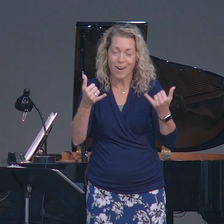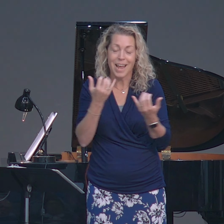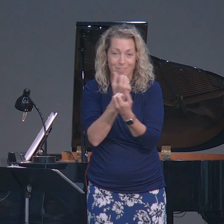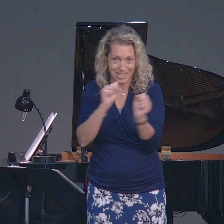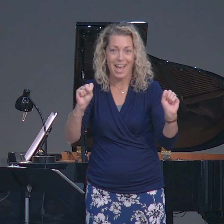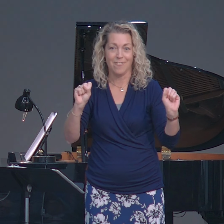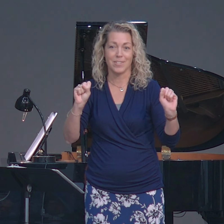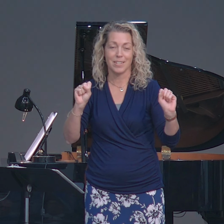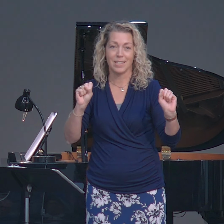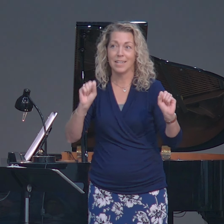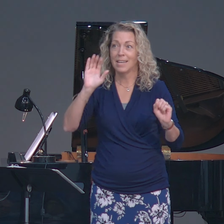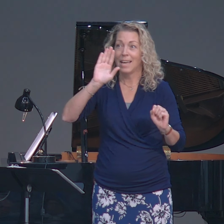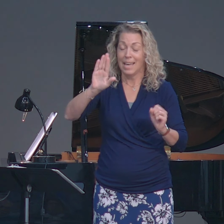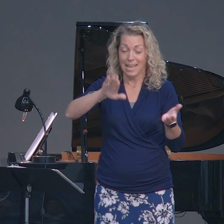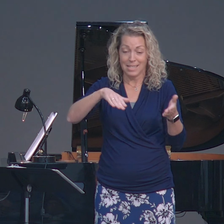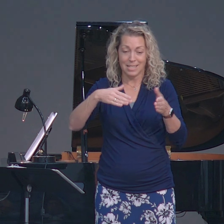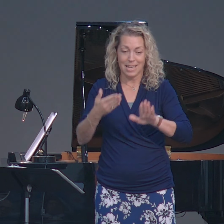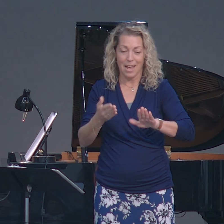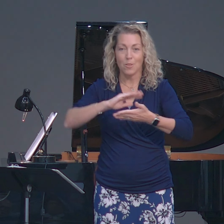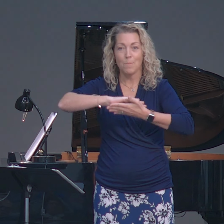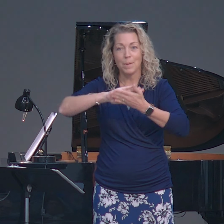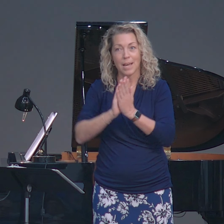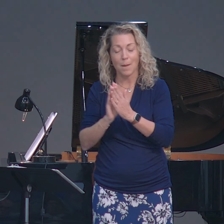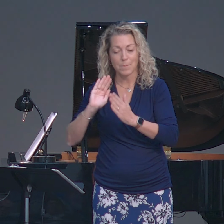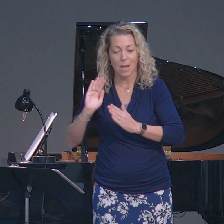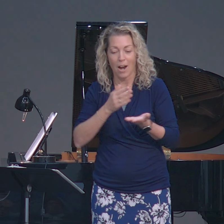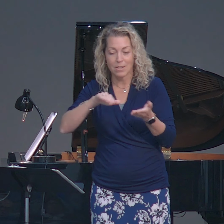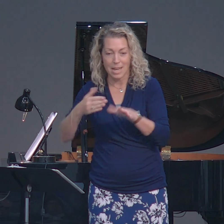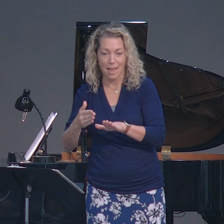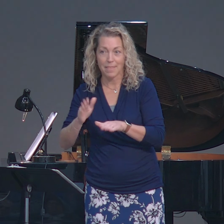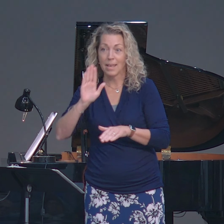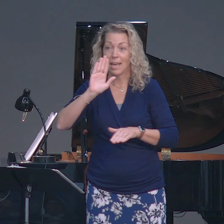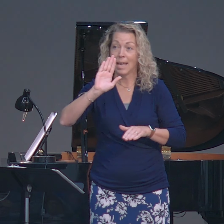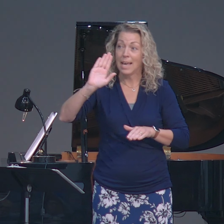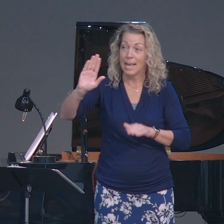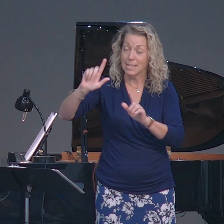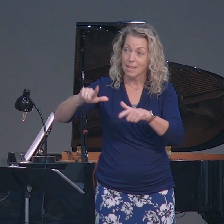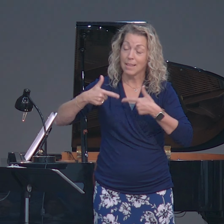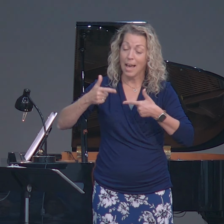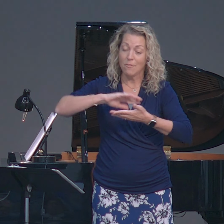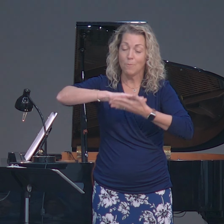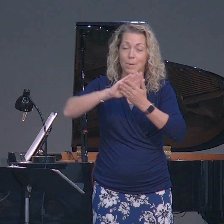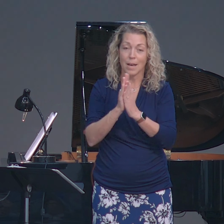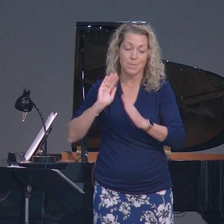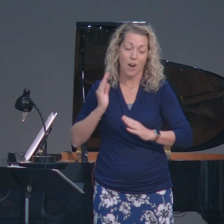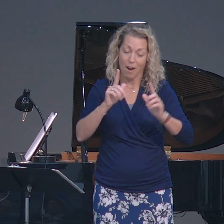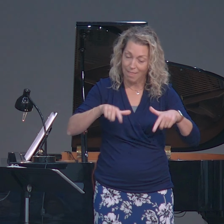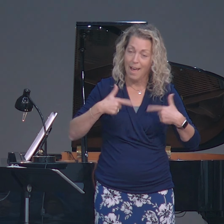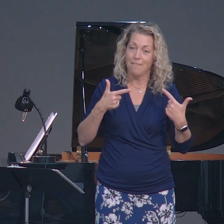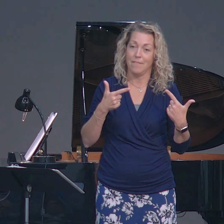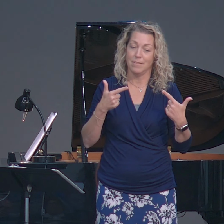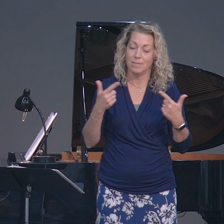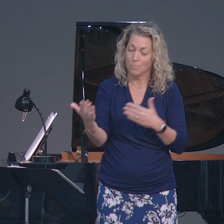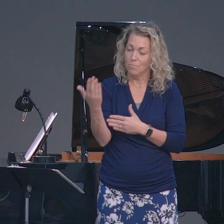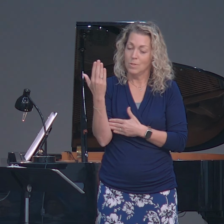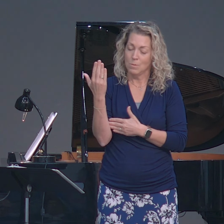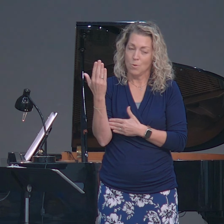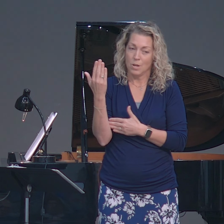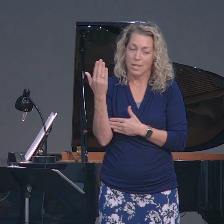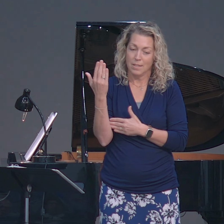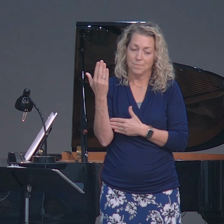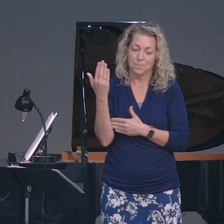death becomes our death, and his life becomes our life. This morning, as we take the